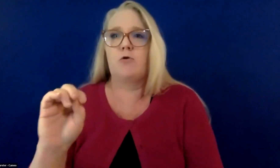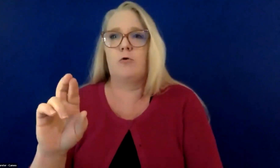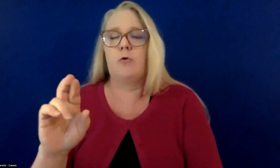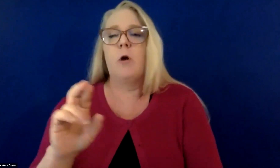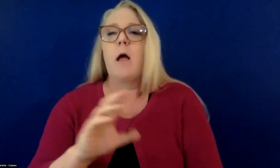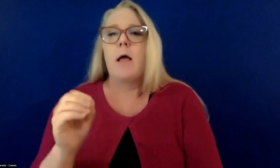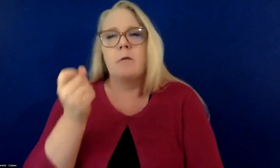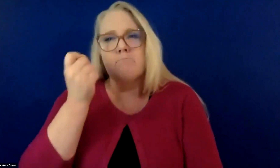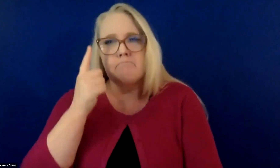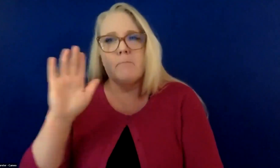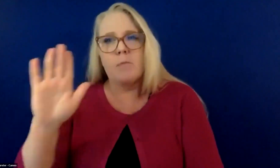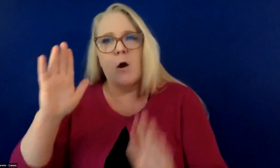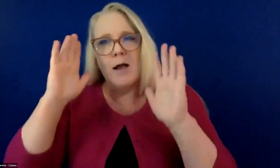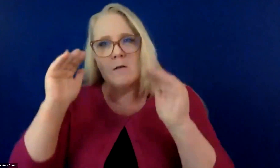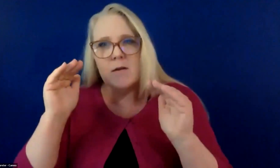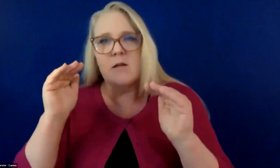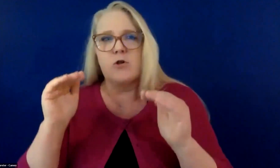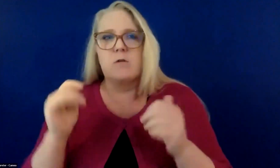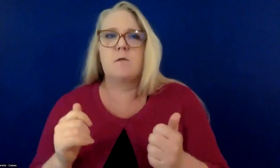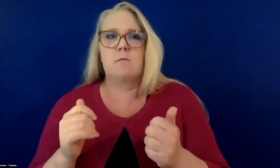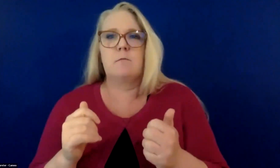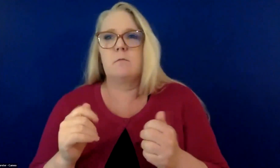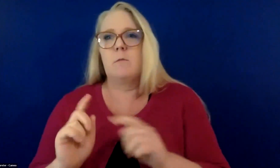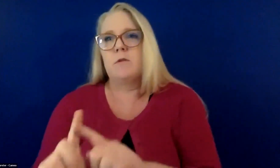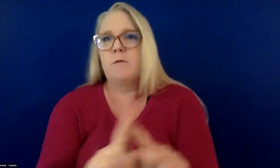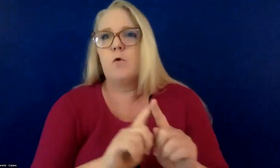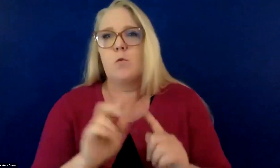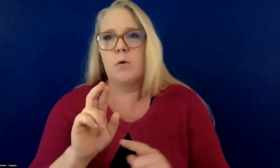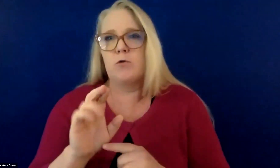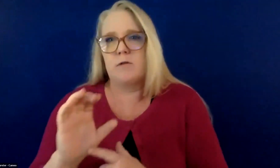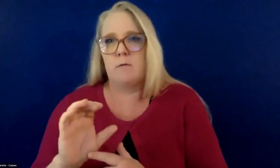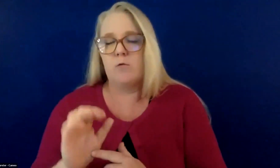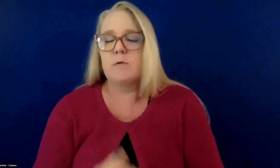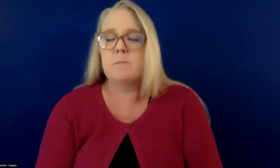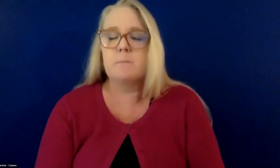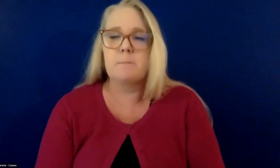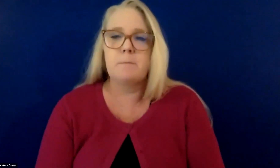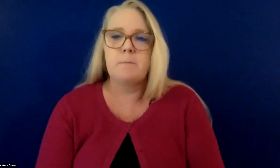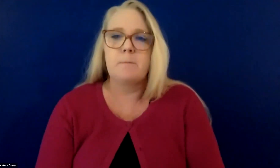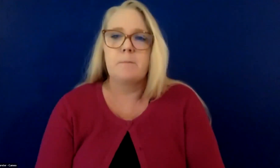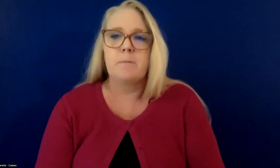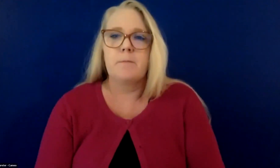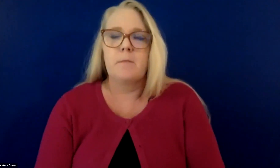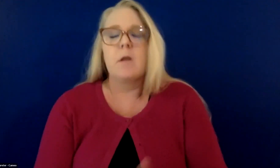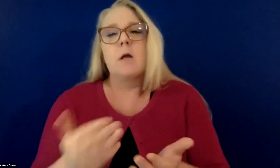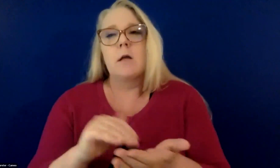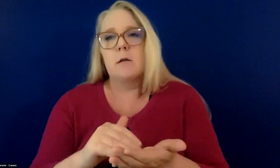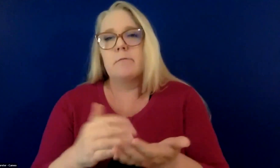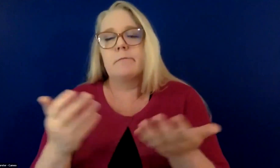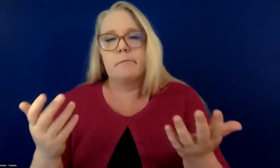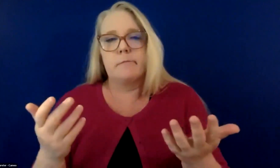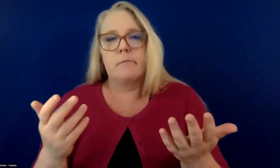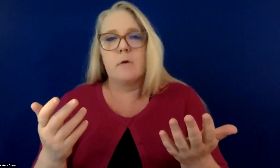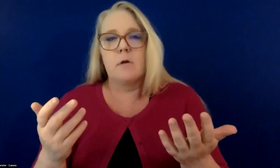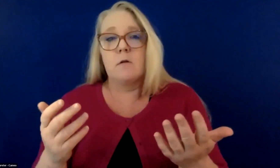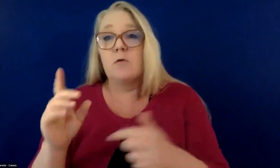maybe across multiple regional centers where you might be providing, very similar services. But again, it's more than just the documents.